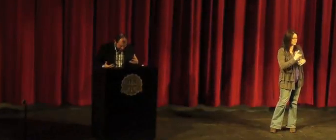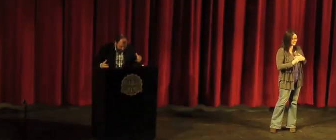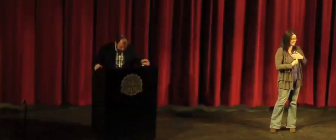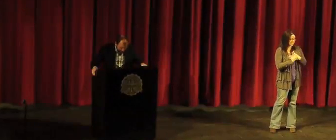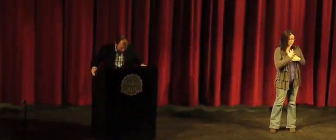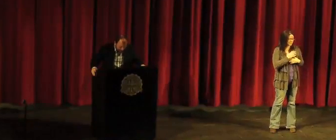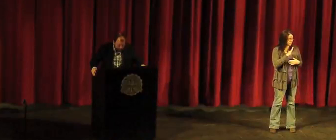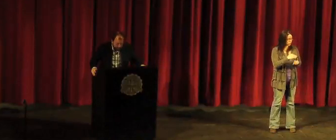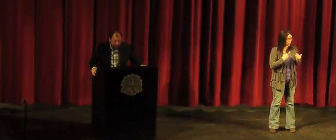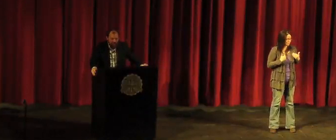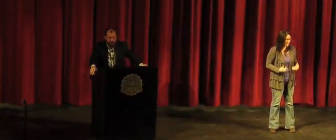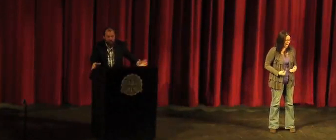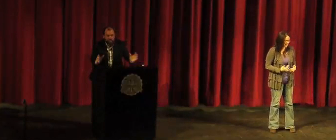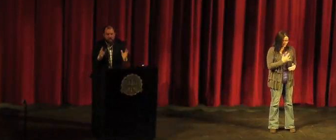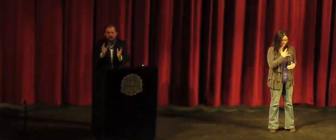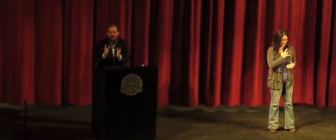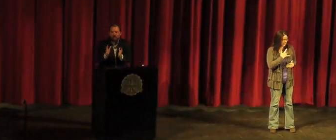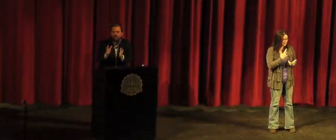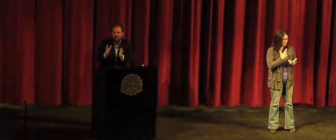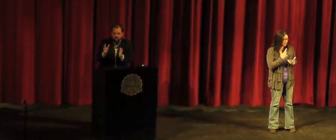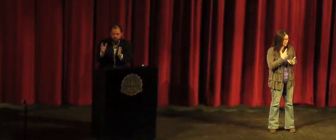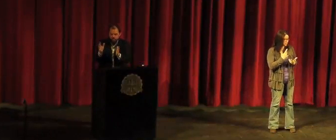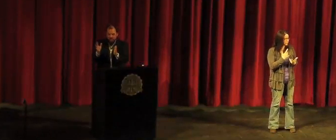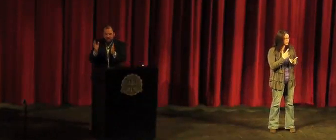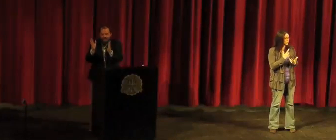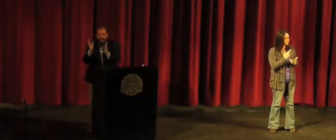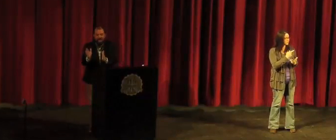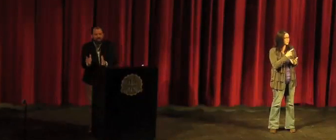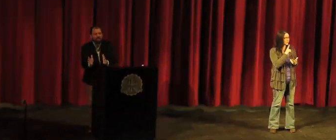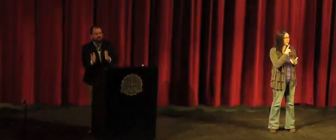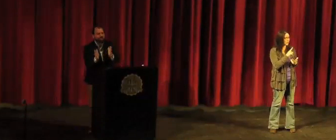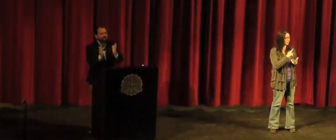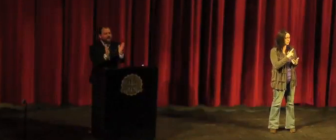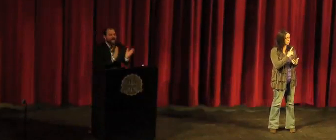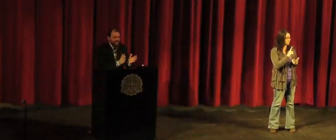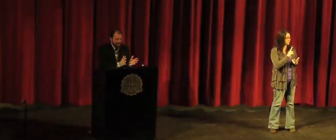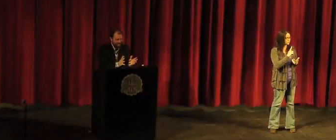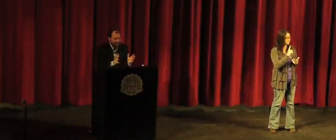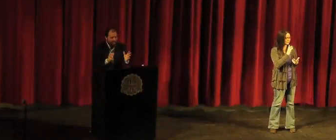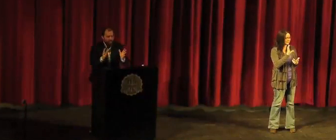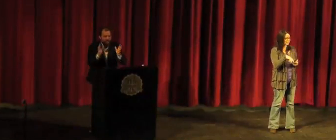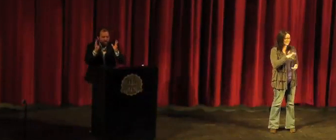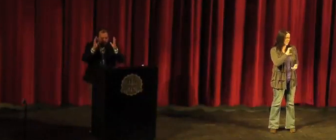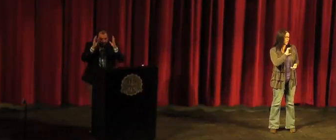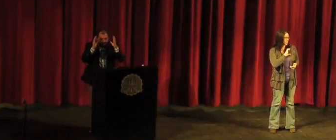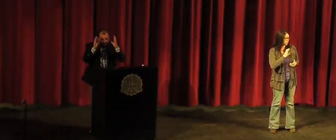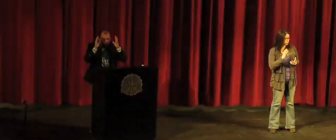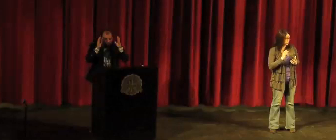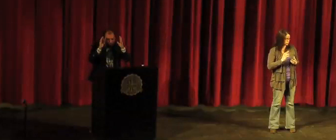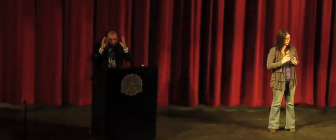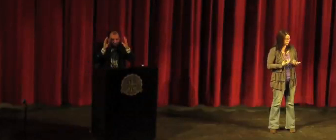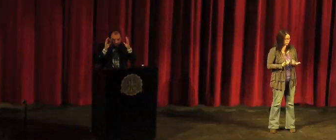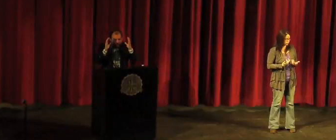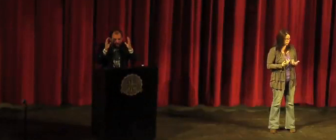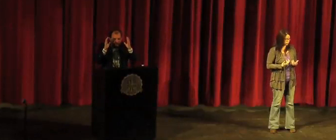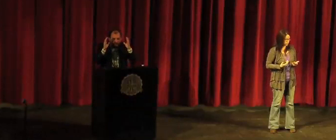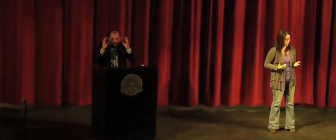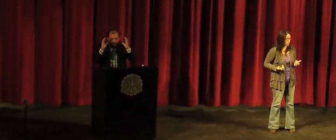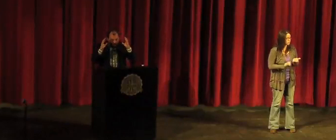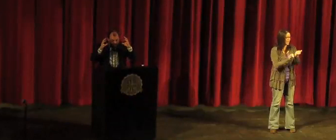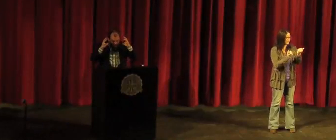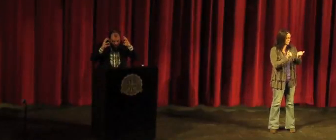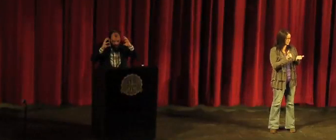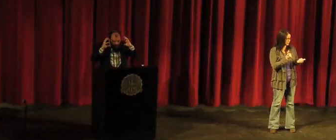our embodied attunement. We are, you could say, characterized. We don't maybe